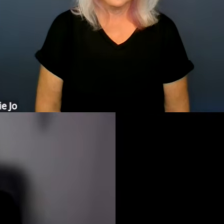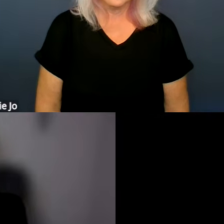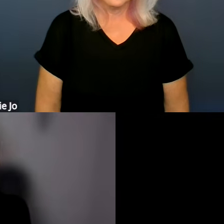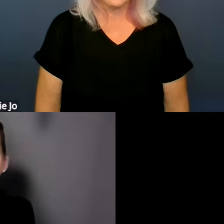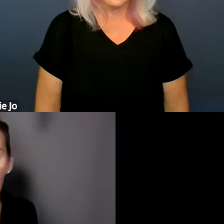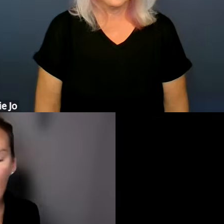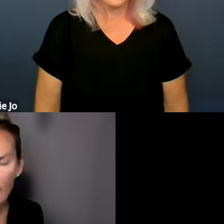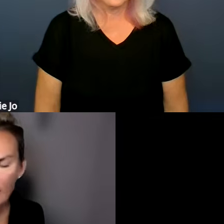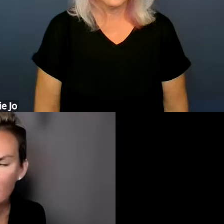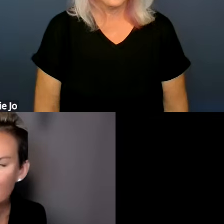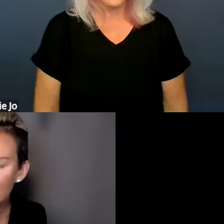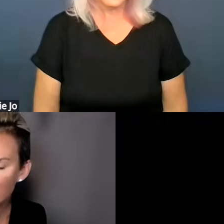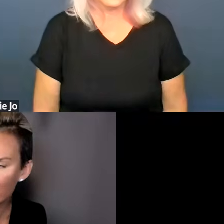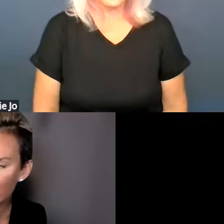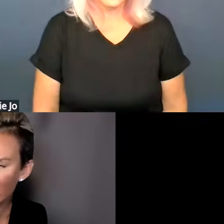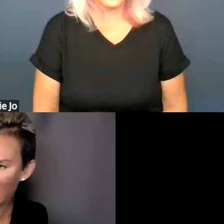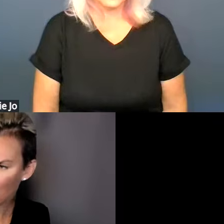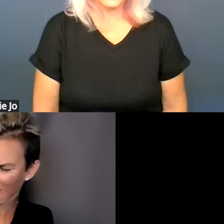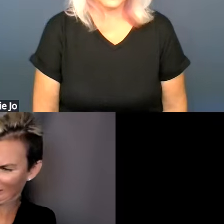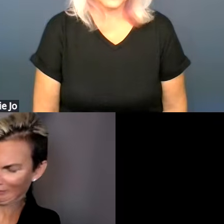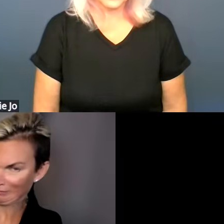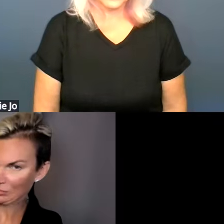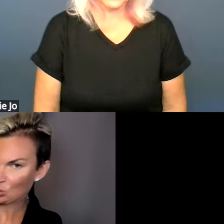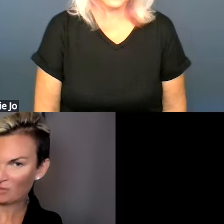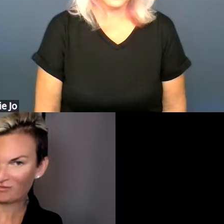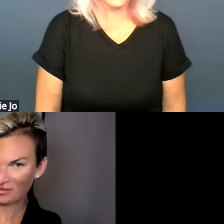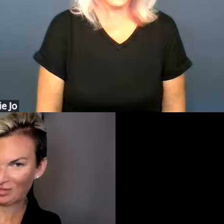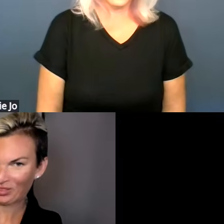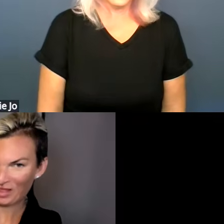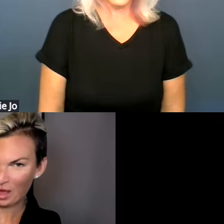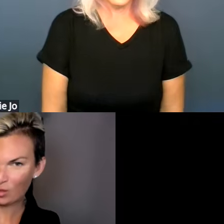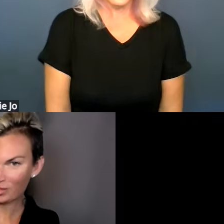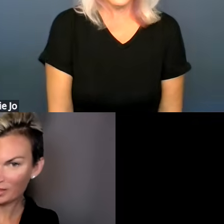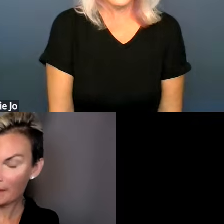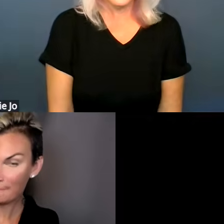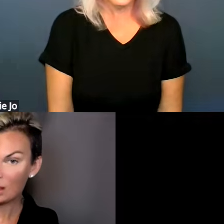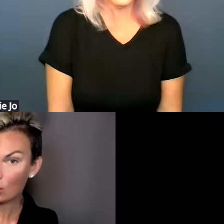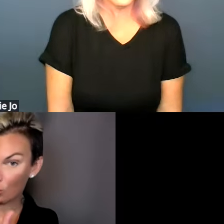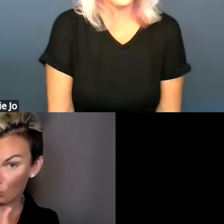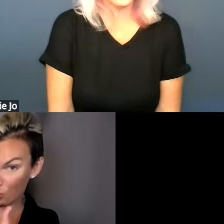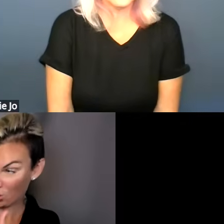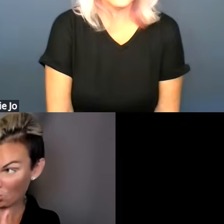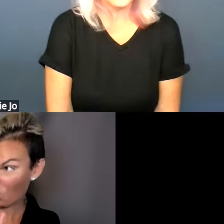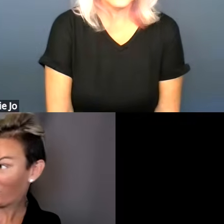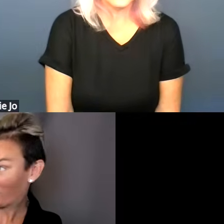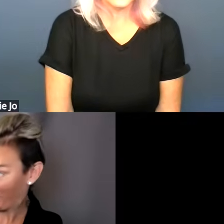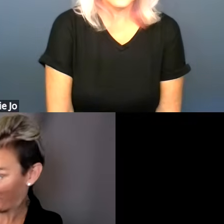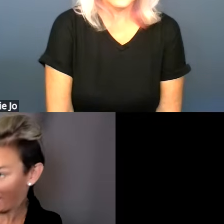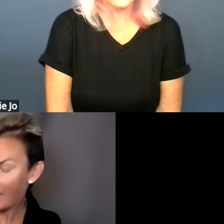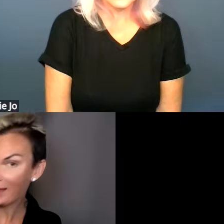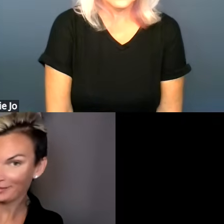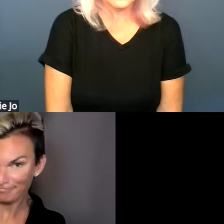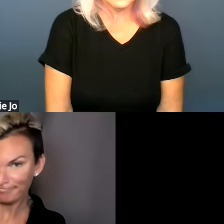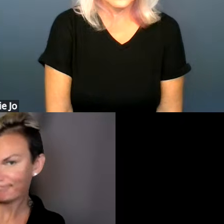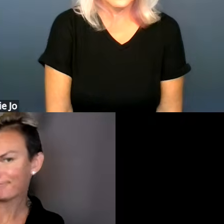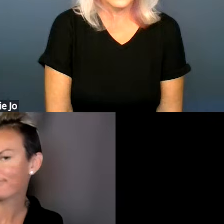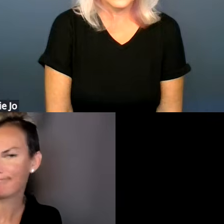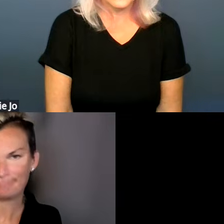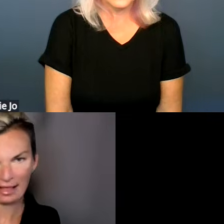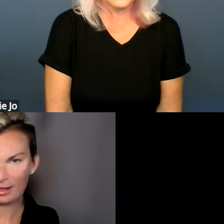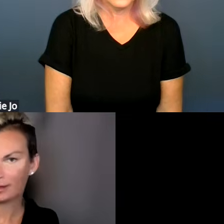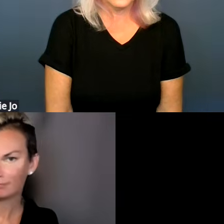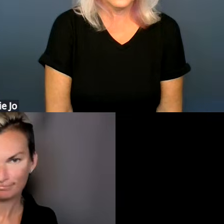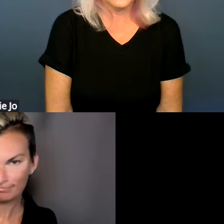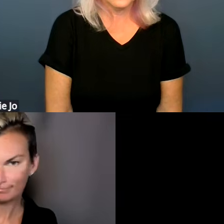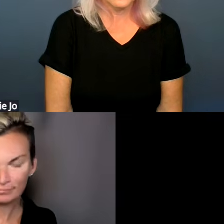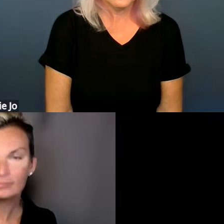it's the 250,000, I guess, that's the threshold, right? And I agree about the 250. The Right. reason Right. we